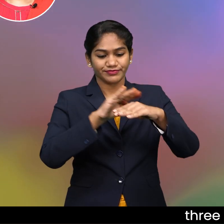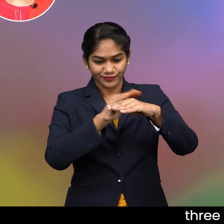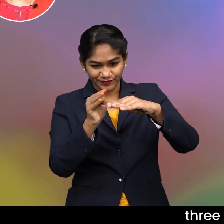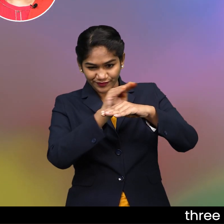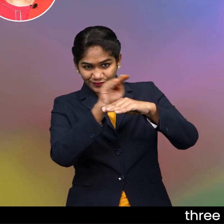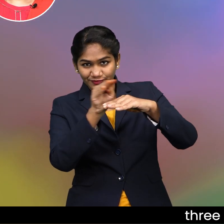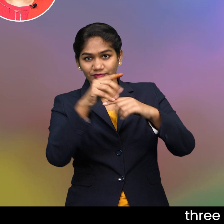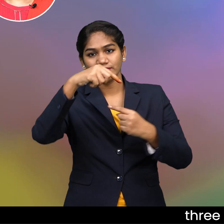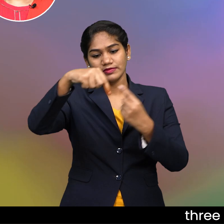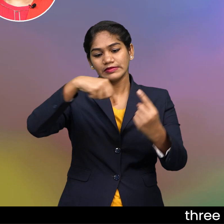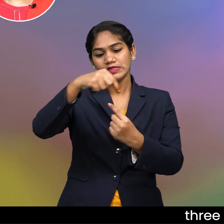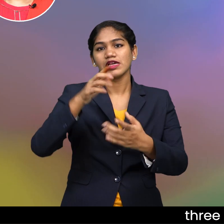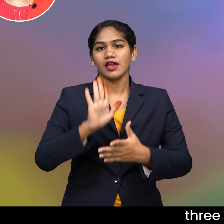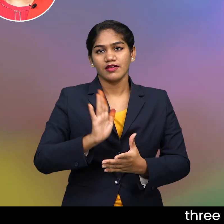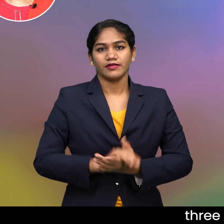membranes: